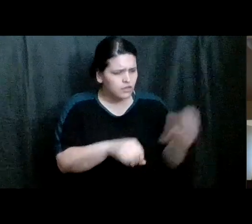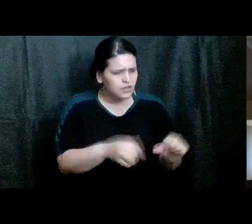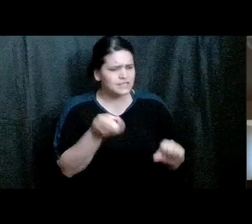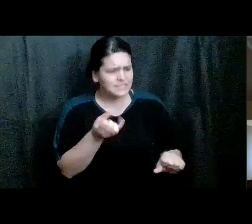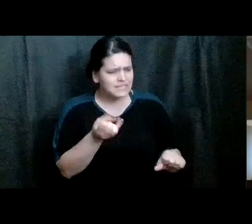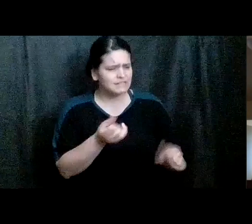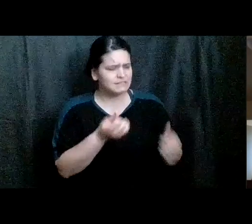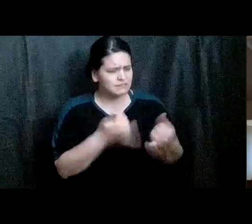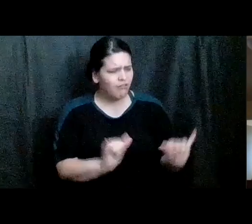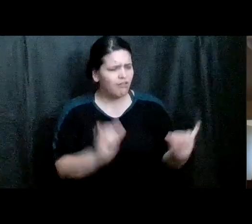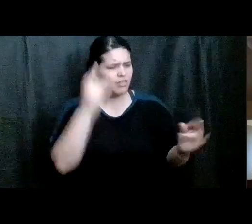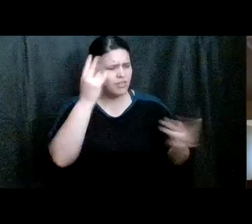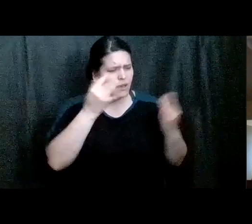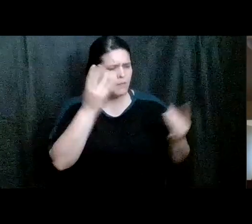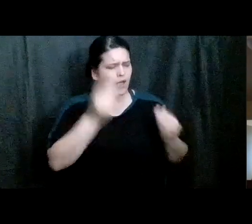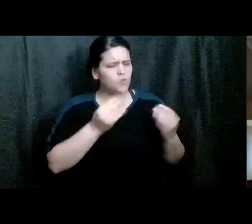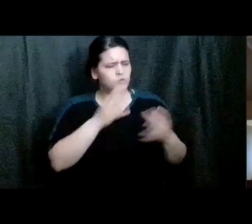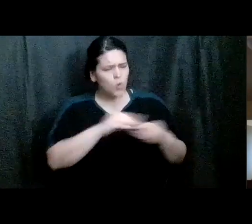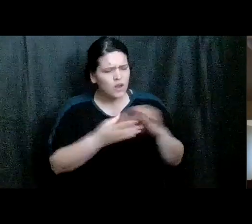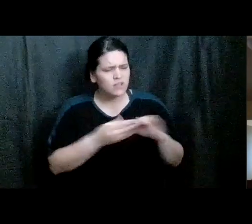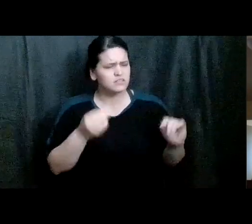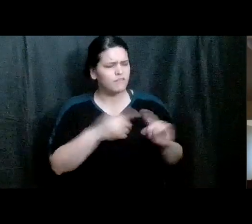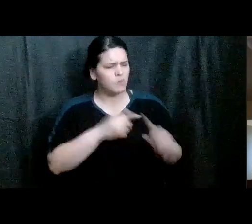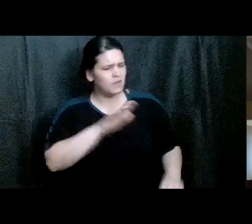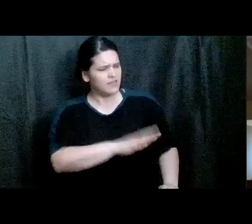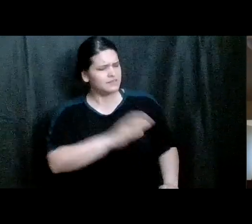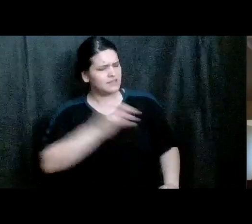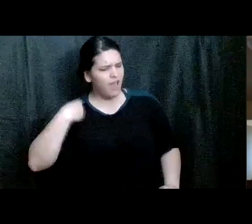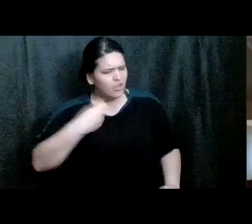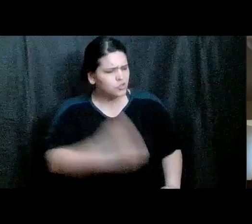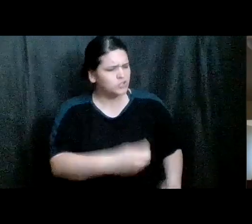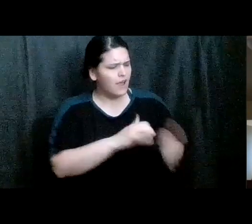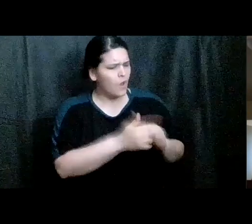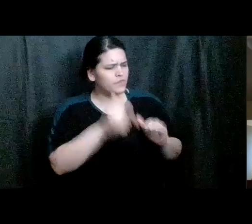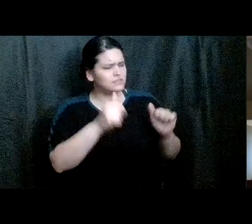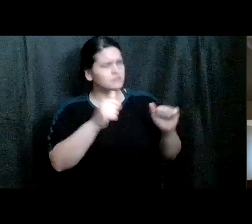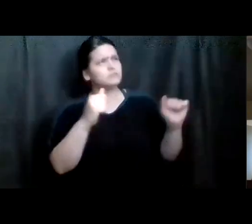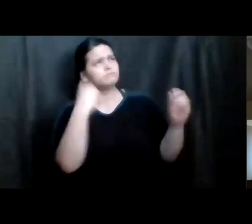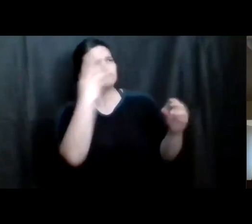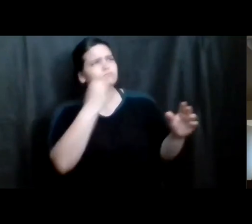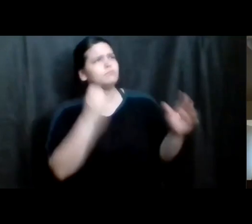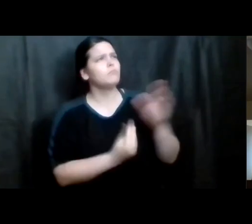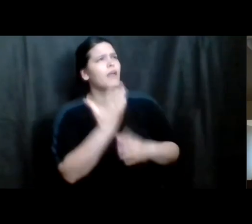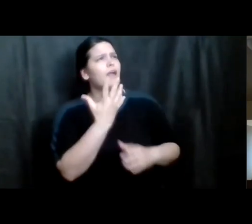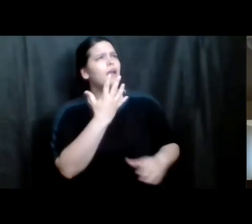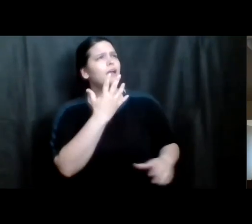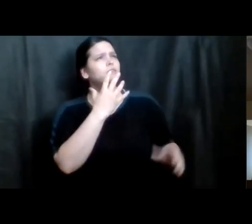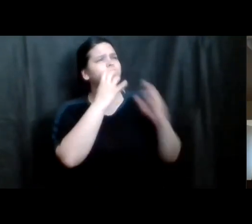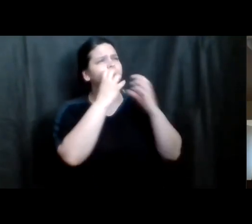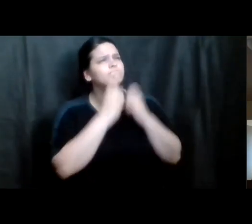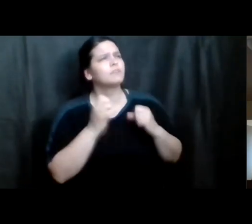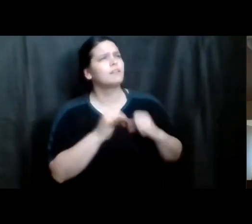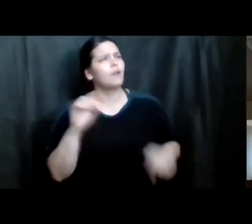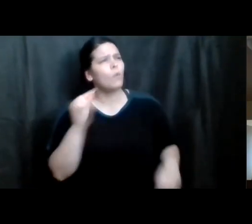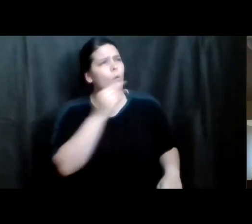elders, how this majestic plant named Tsez, revered like corn in pueblos, sustained and nurtured